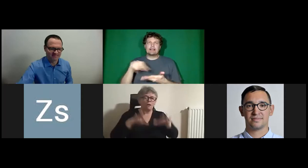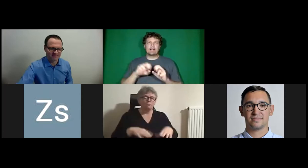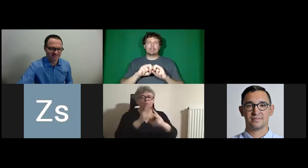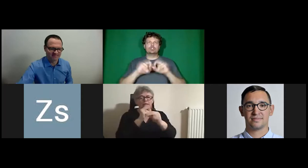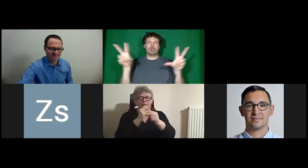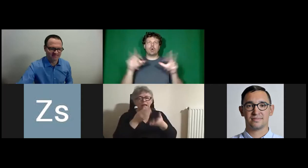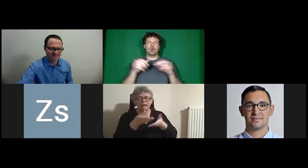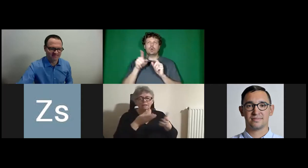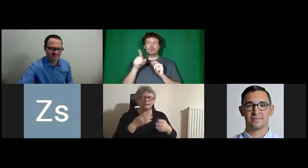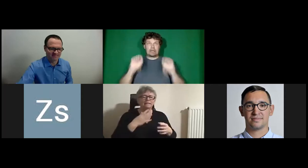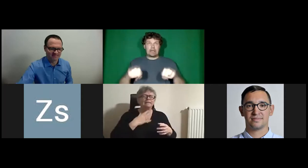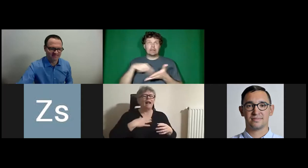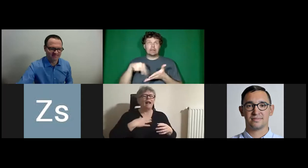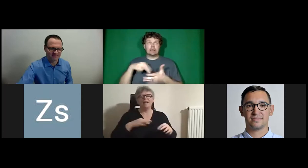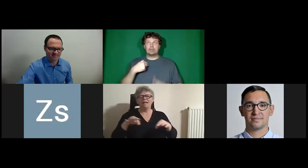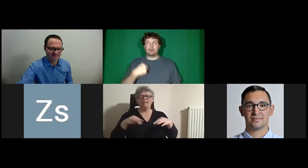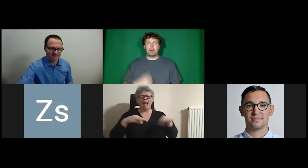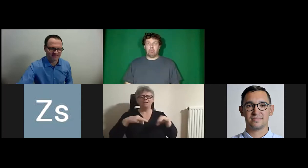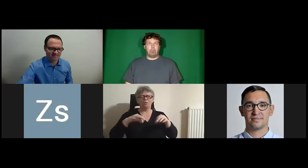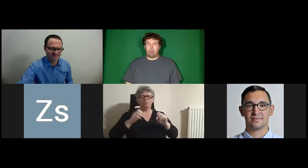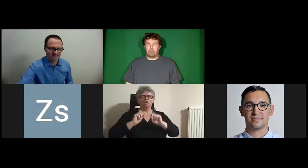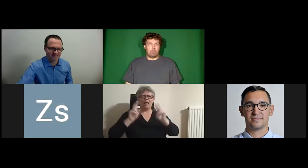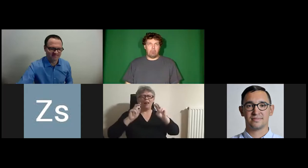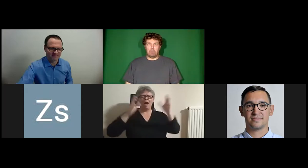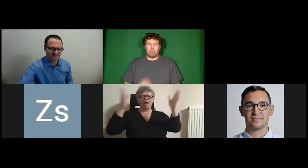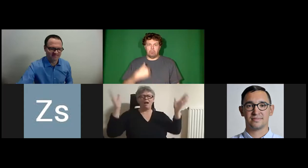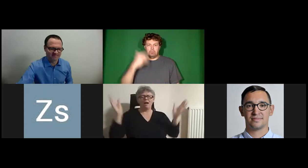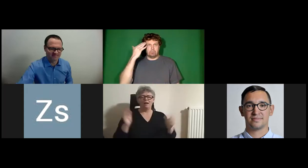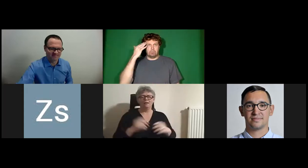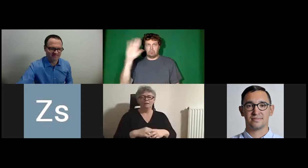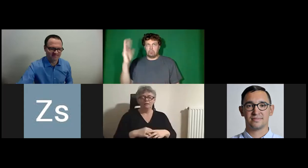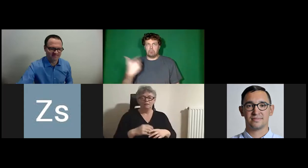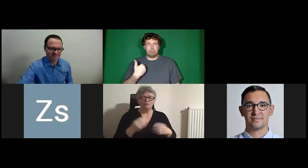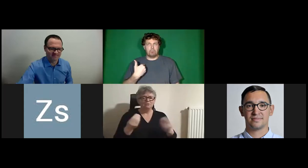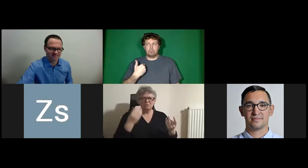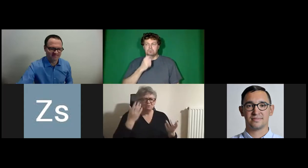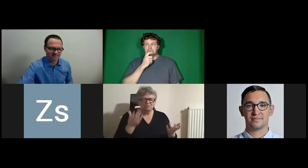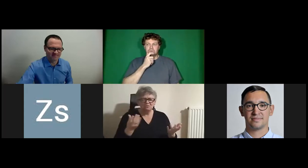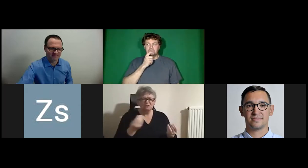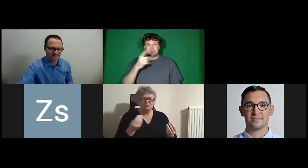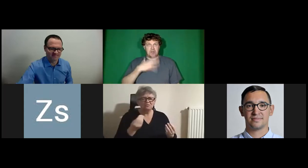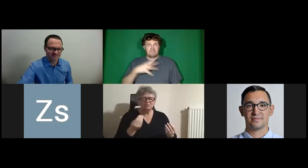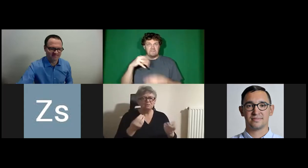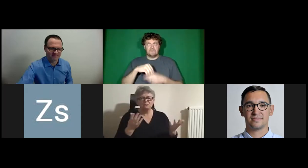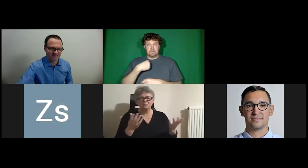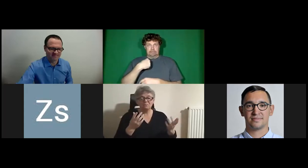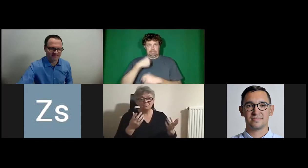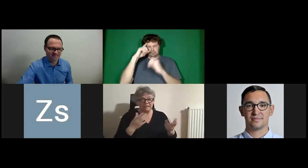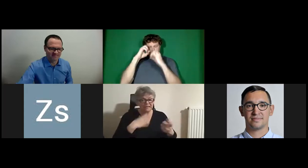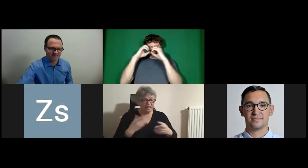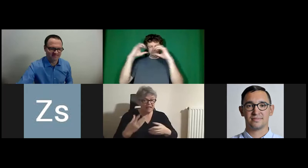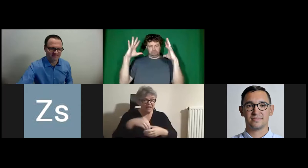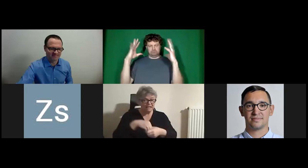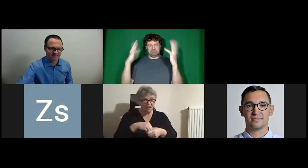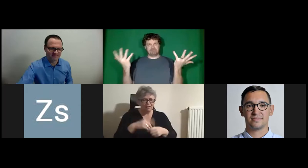competition. So we had this conversation and they asked me, can you dance? And I said, no, I have no